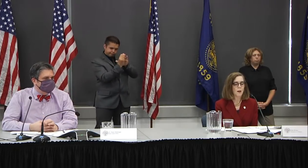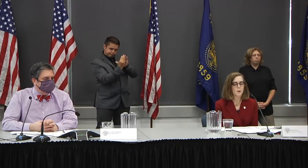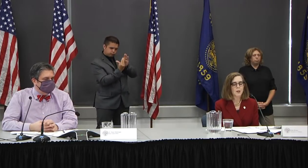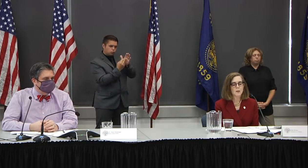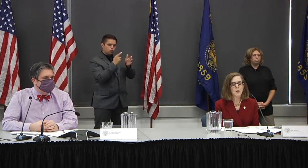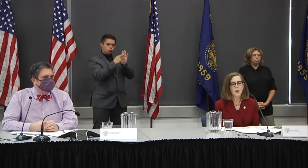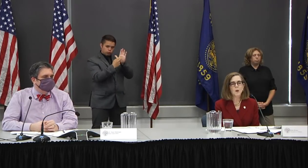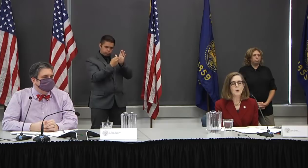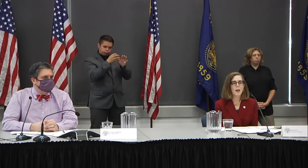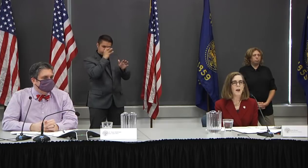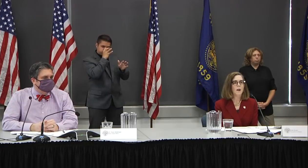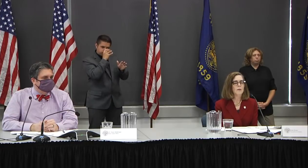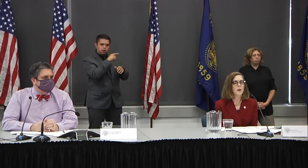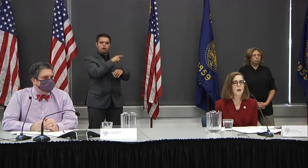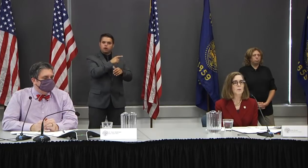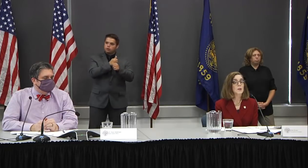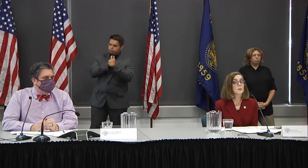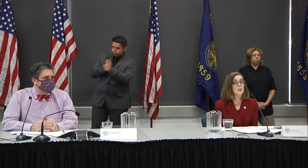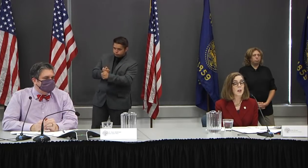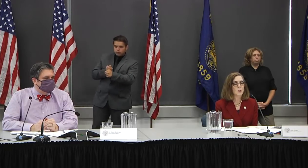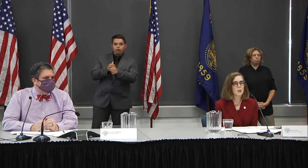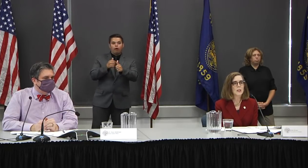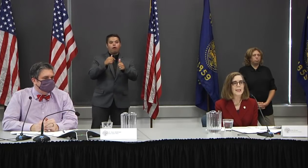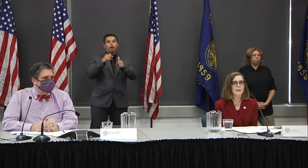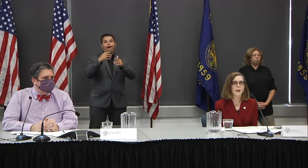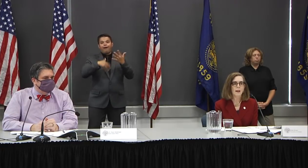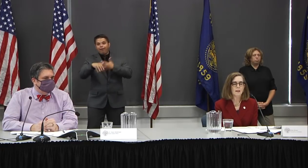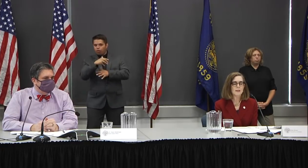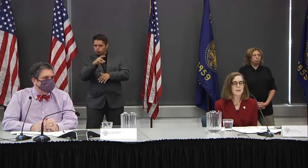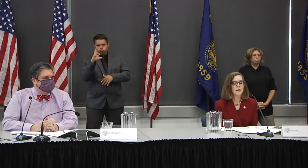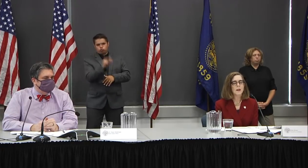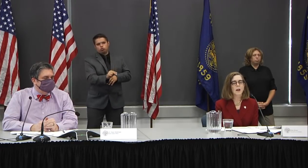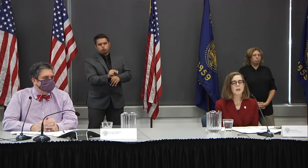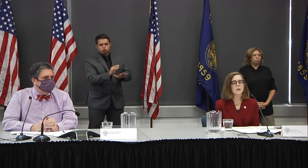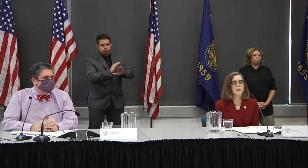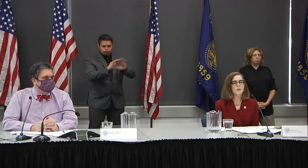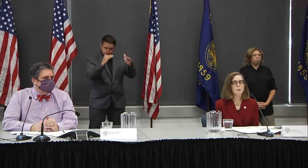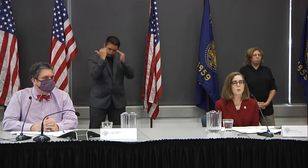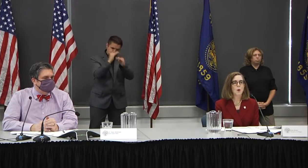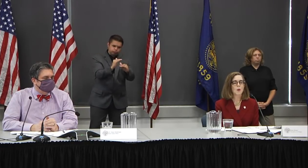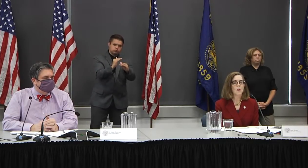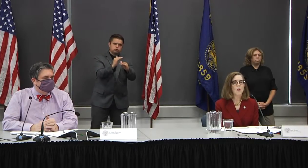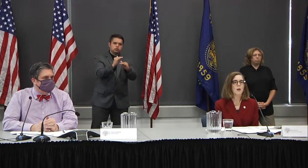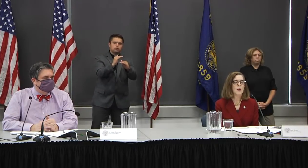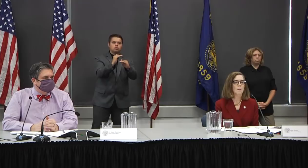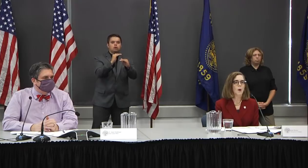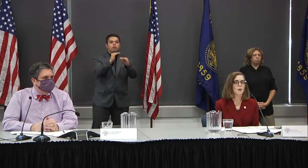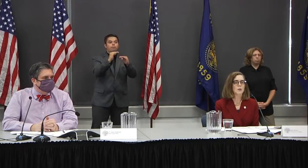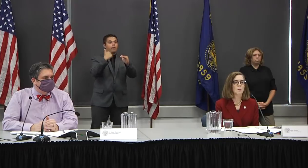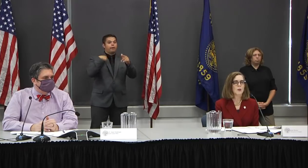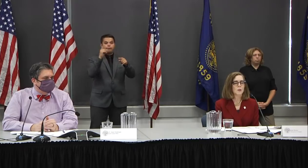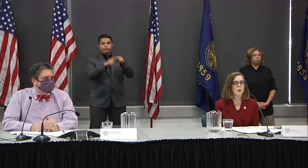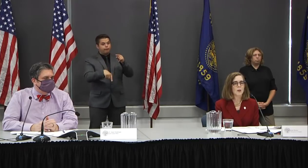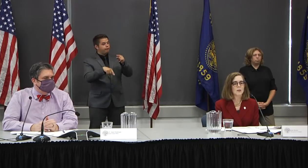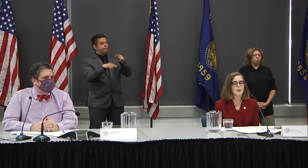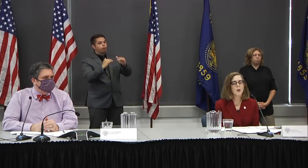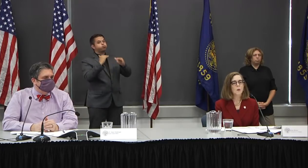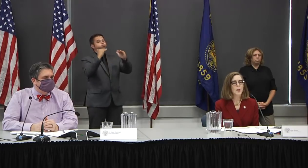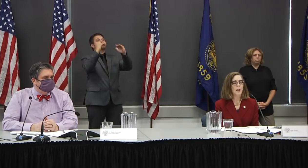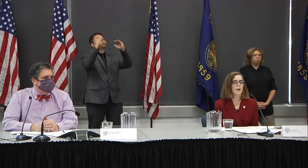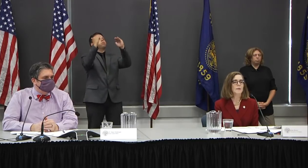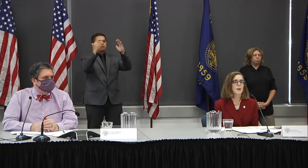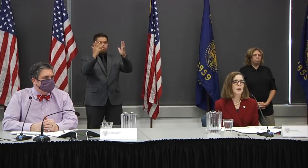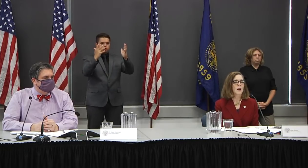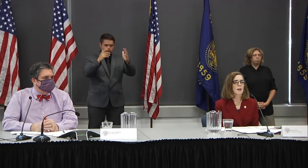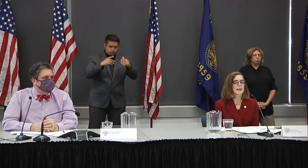social gatherings. We have substantially enhanced safety protocol at bars and restaurants.